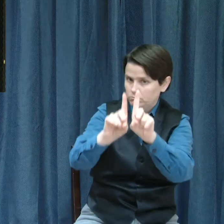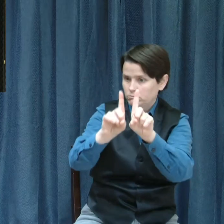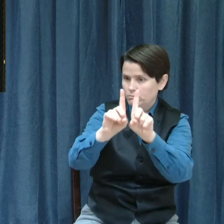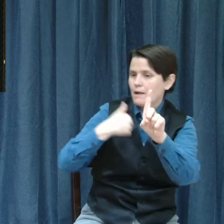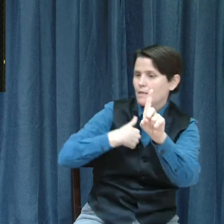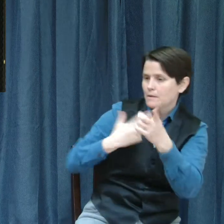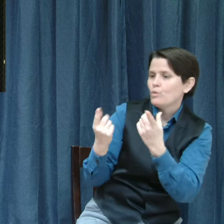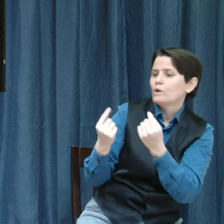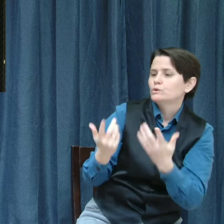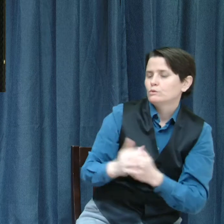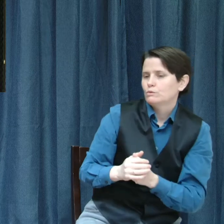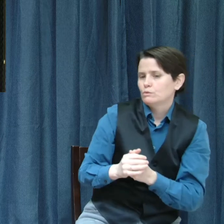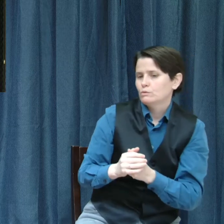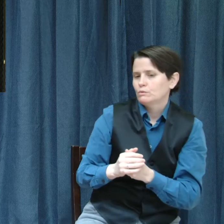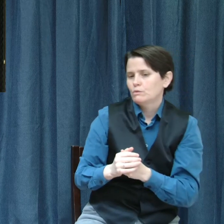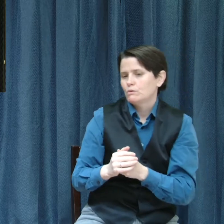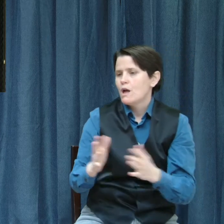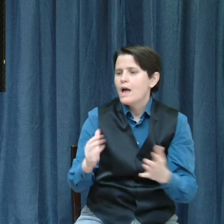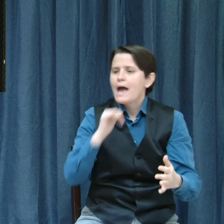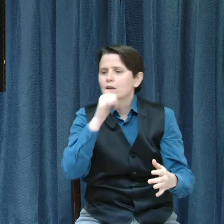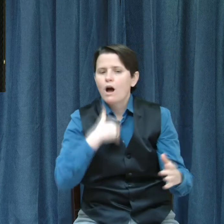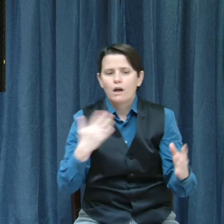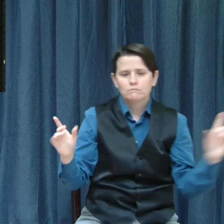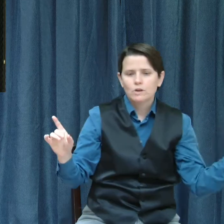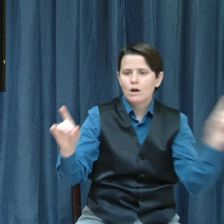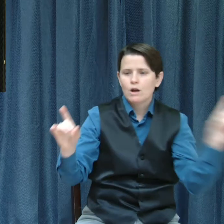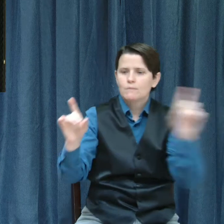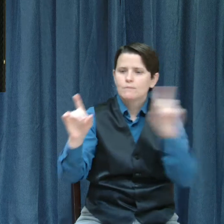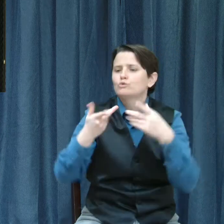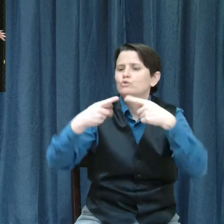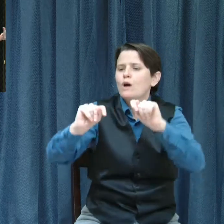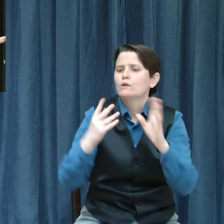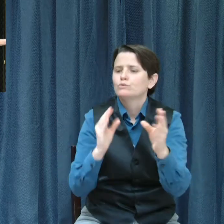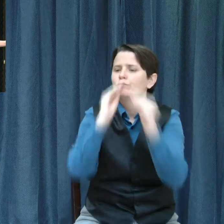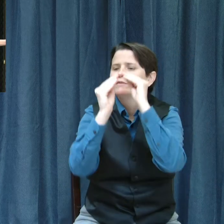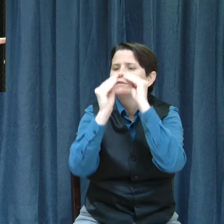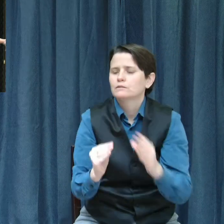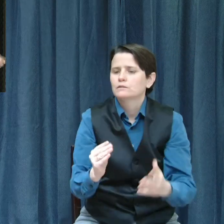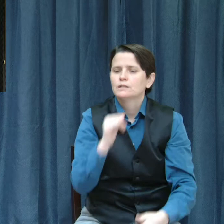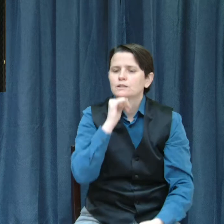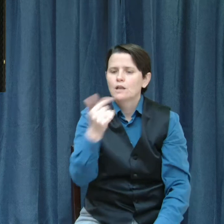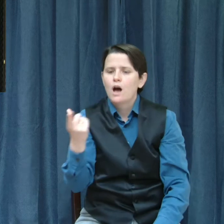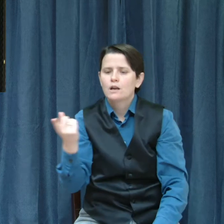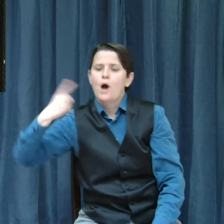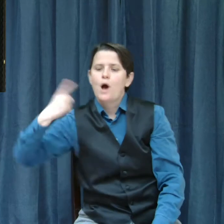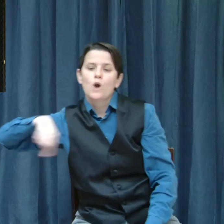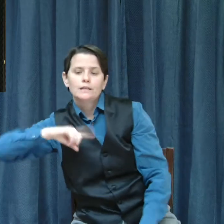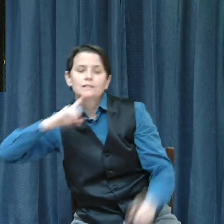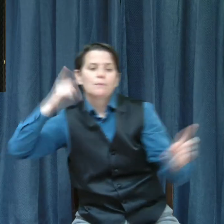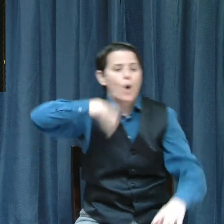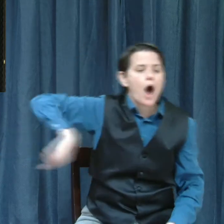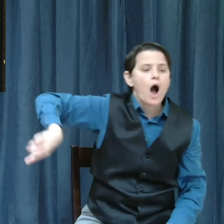As opposed to coming in and go, well, let me fix it. It's not about us. It's about us. It's about the